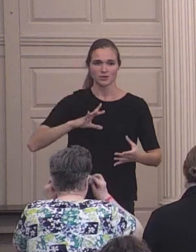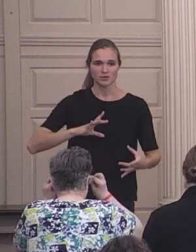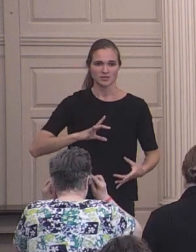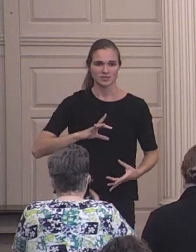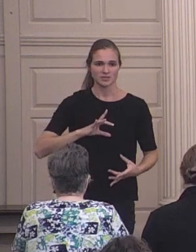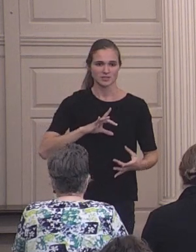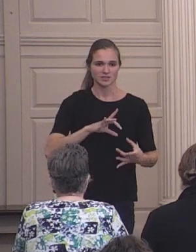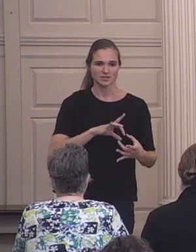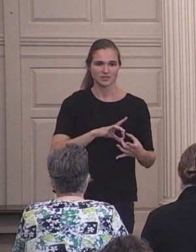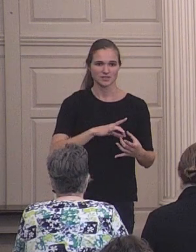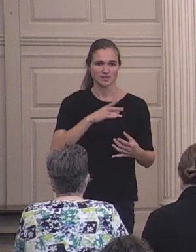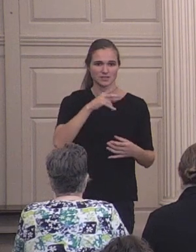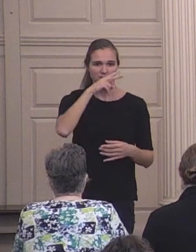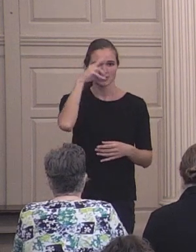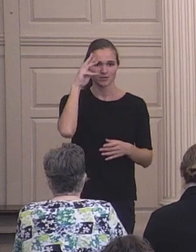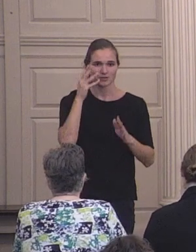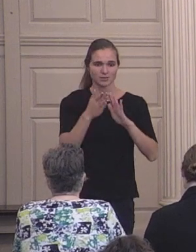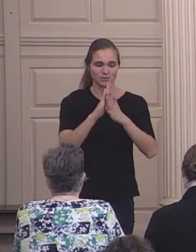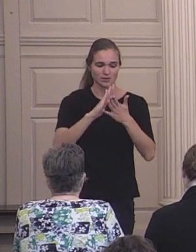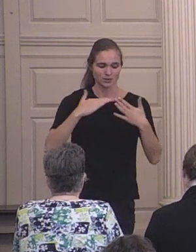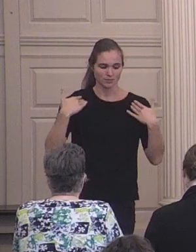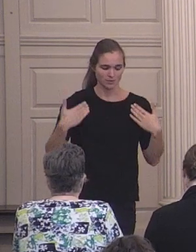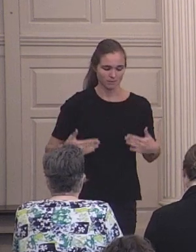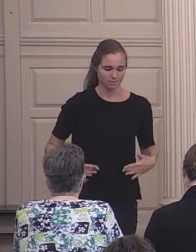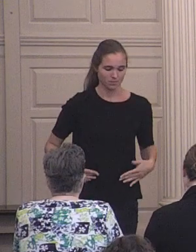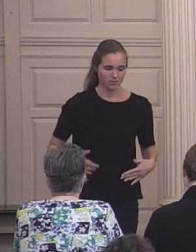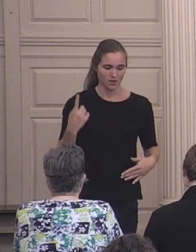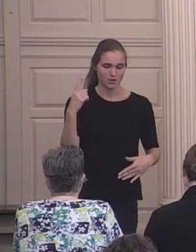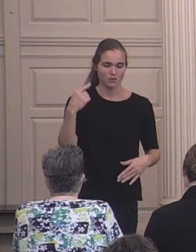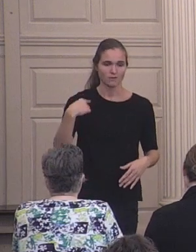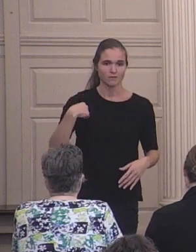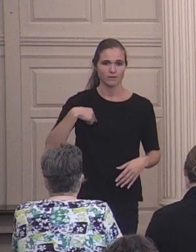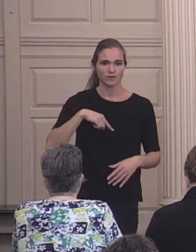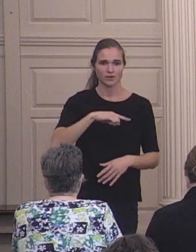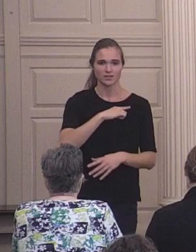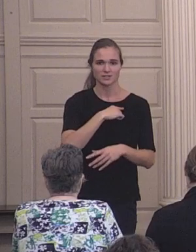Virgin Mary, and became man. For our sake